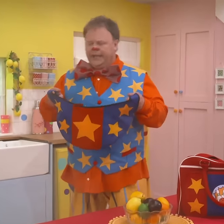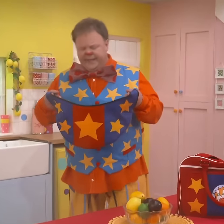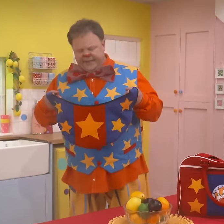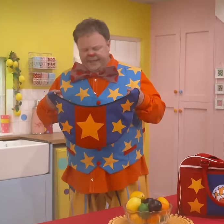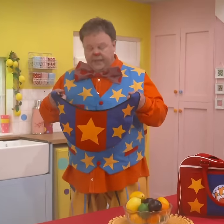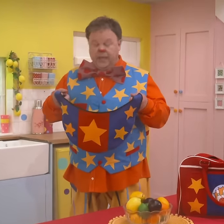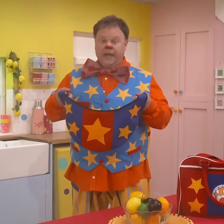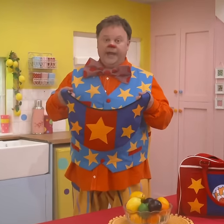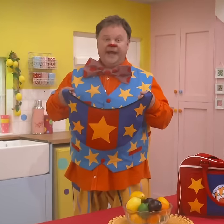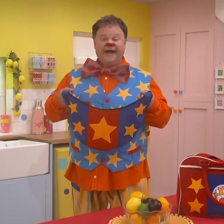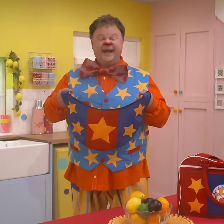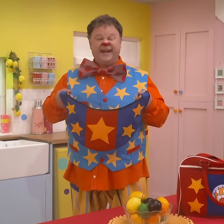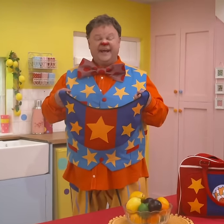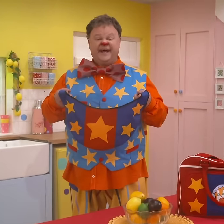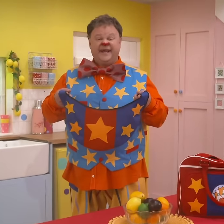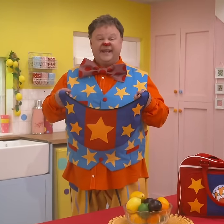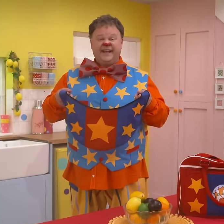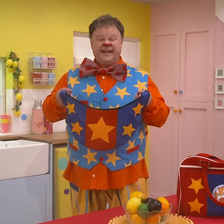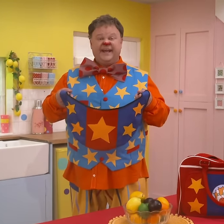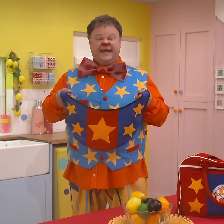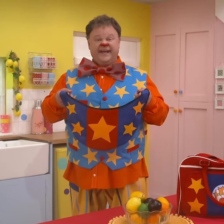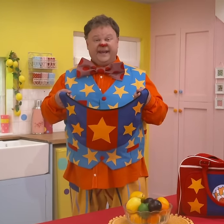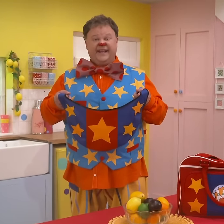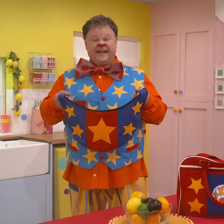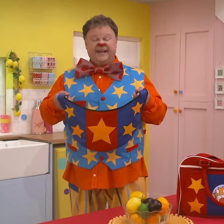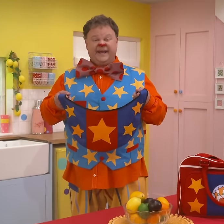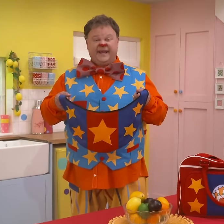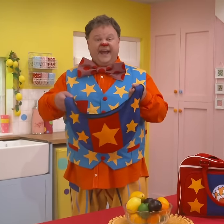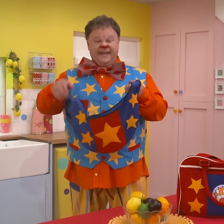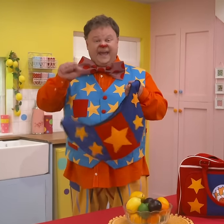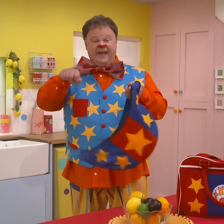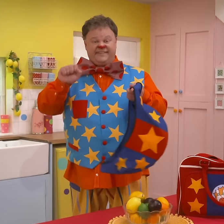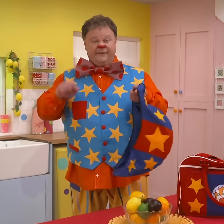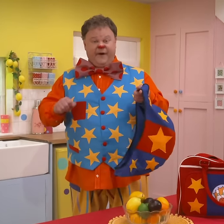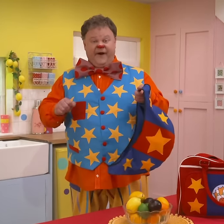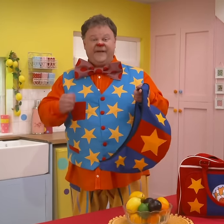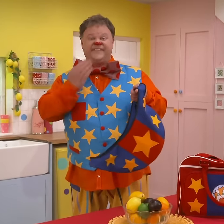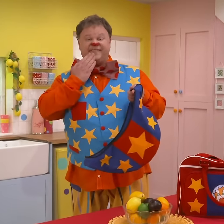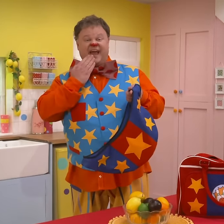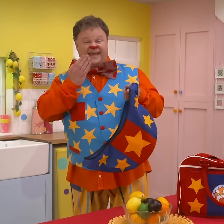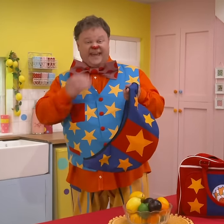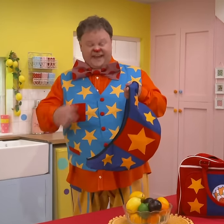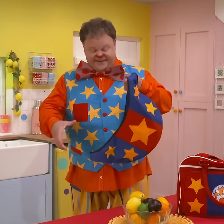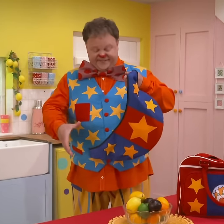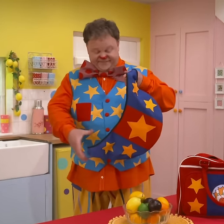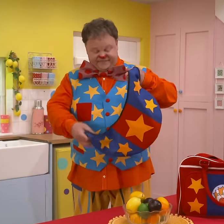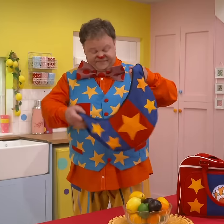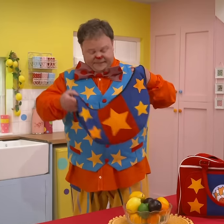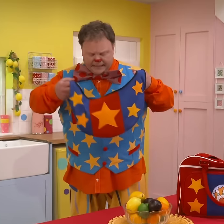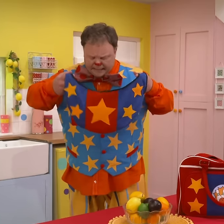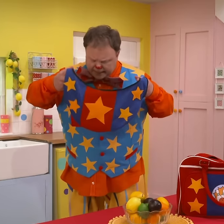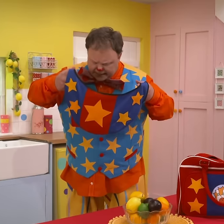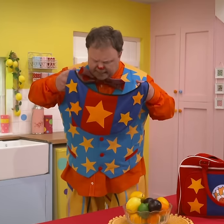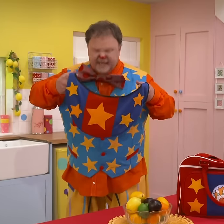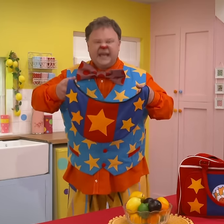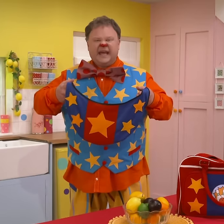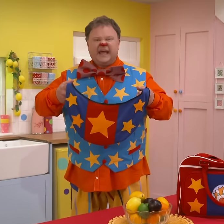Wow, that was some very speedy shining, Mr. Tumble. Yes, it was. Thank you. Now is it time to bowl,